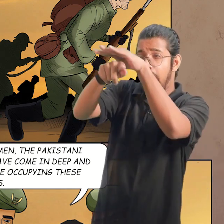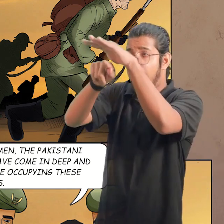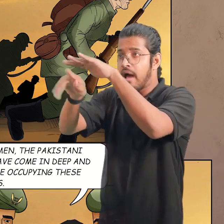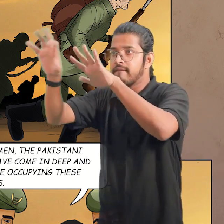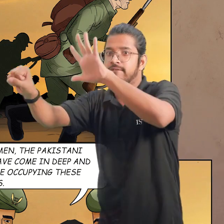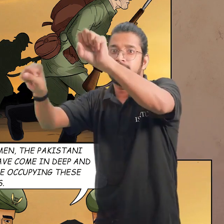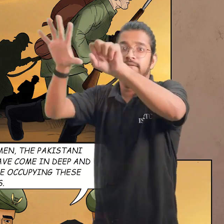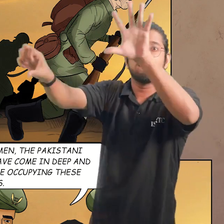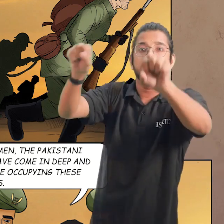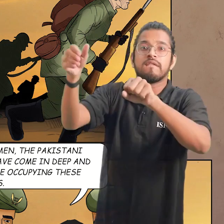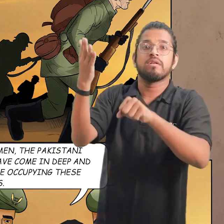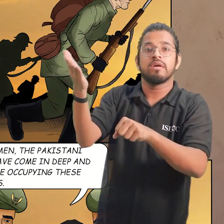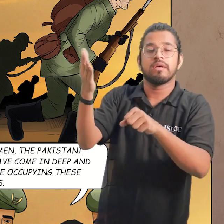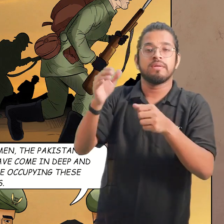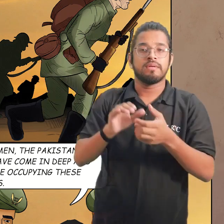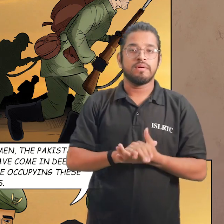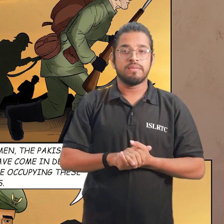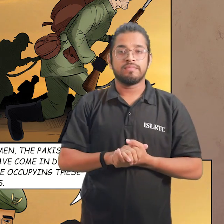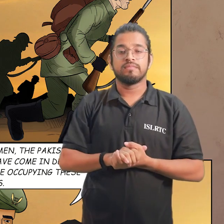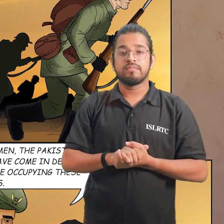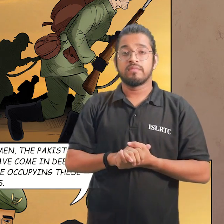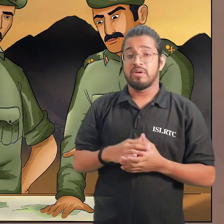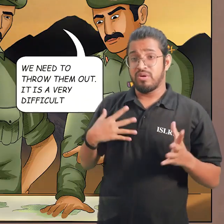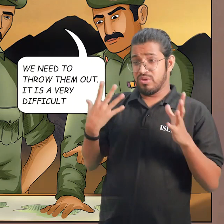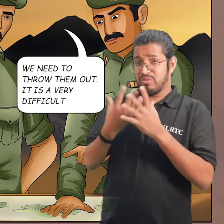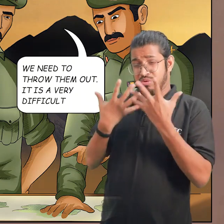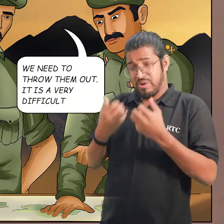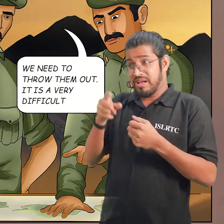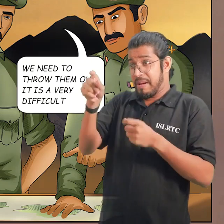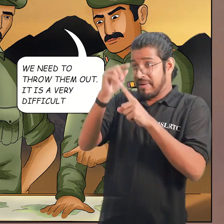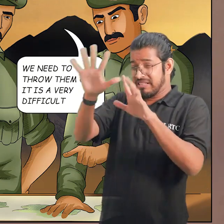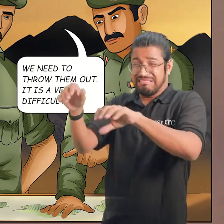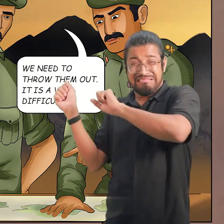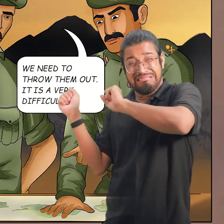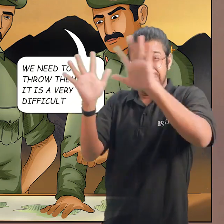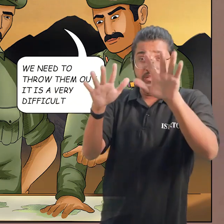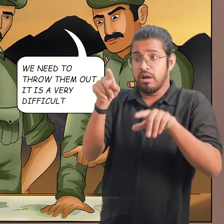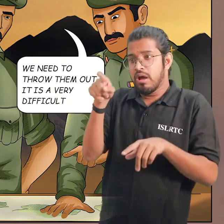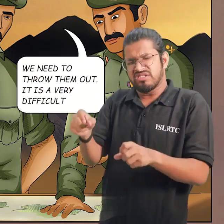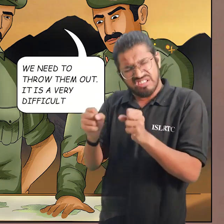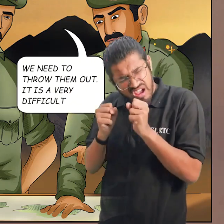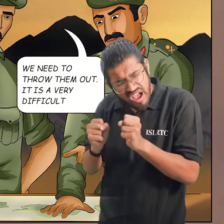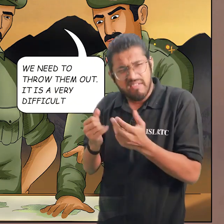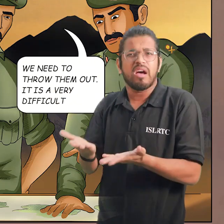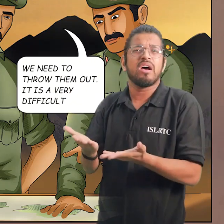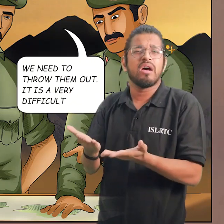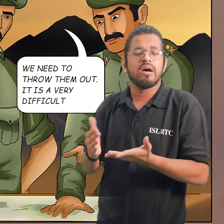deep and they are occupying these heights. We need to throw them out. It is very